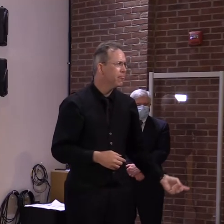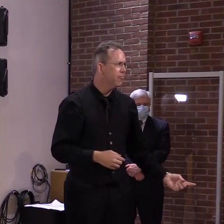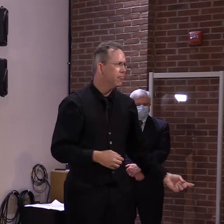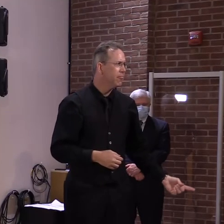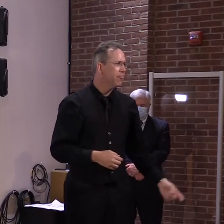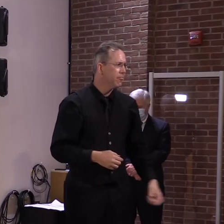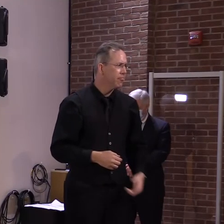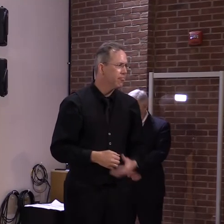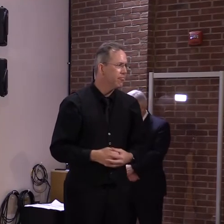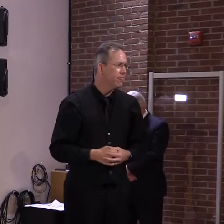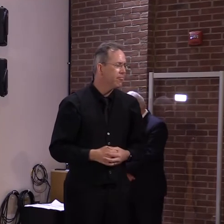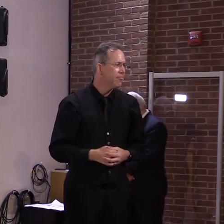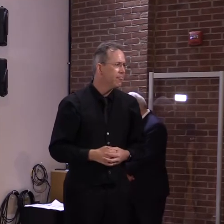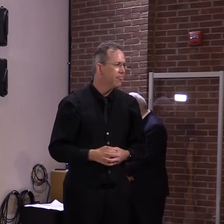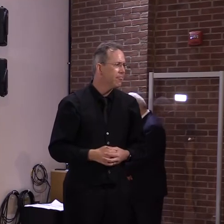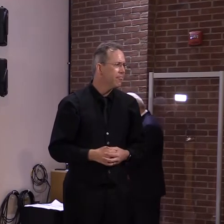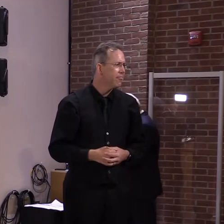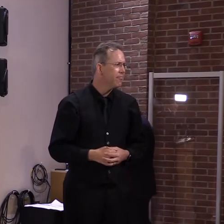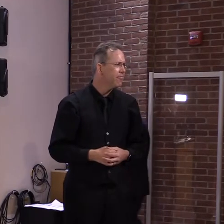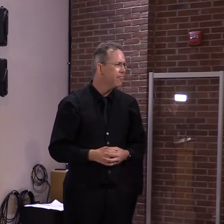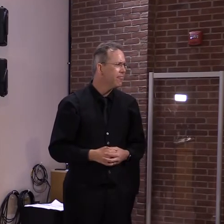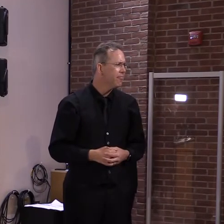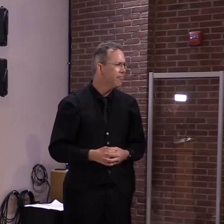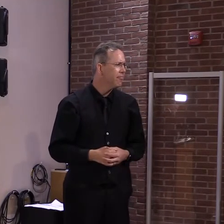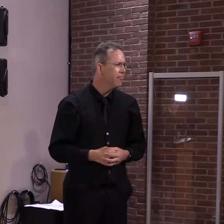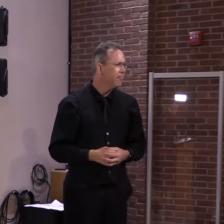Guy Page, Chronicle of Vermont State House.